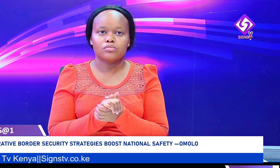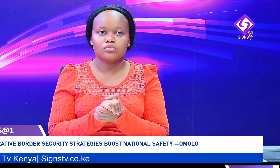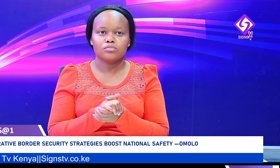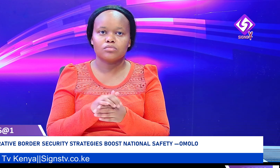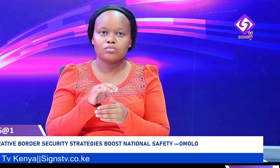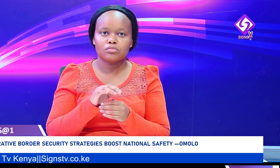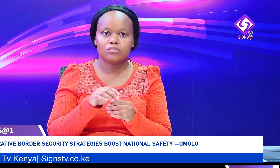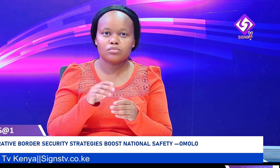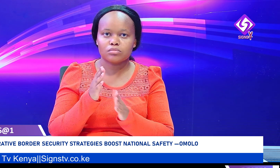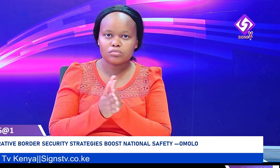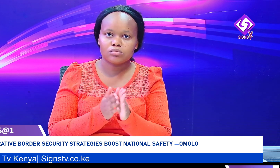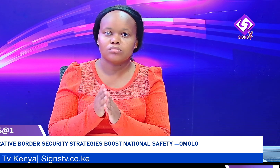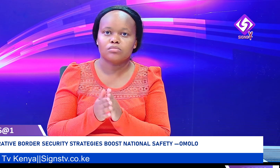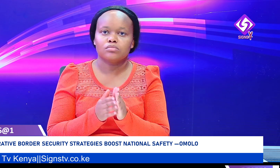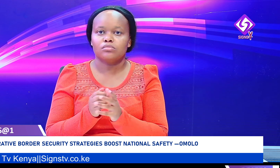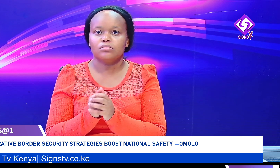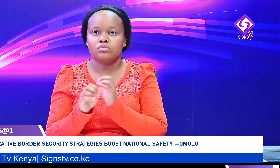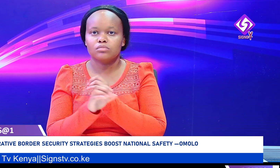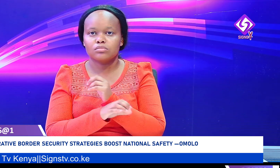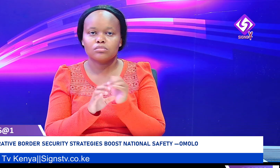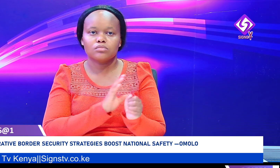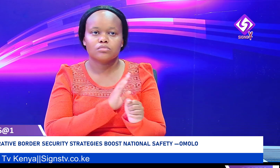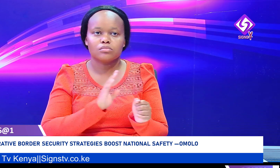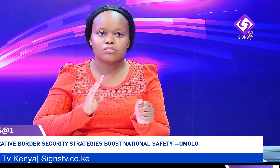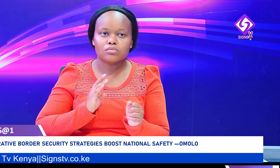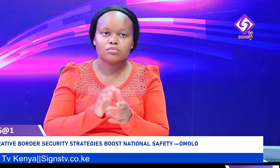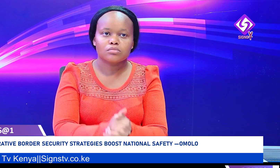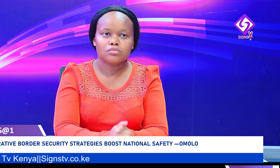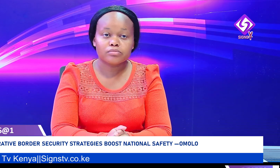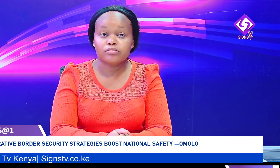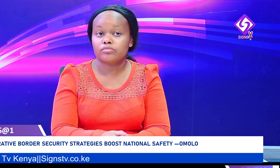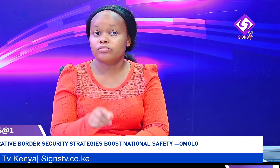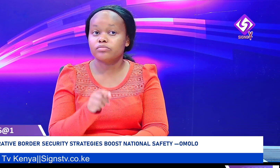sharing, rapid response, and overall preparedness along the country's borders.